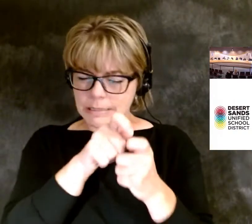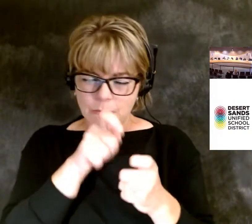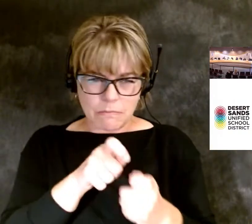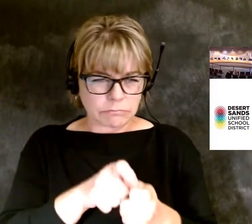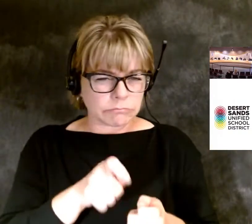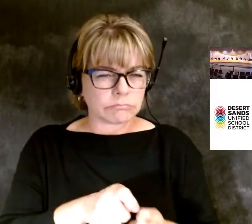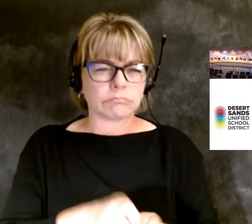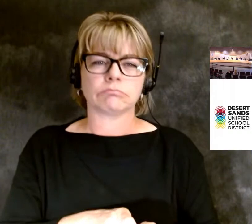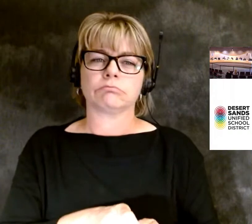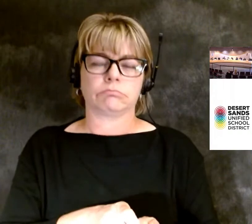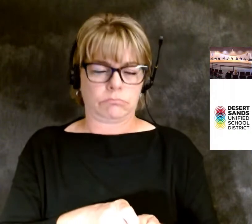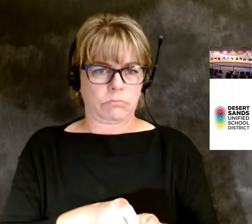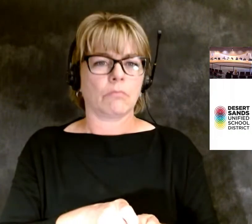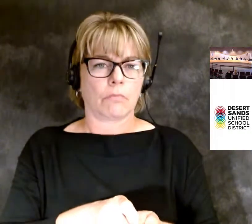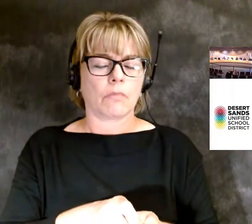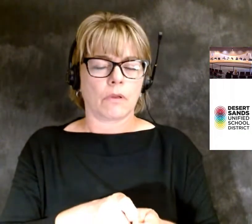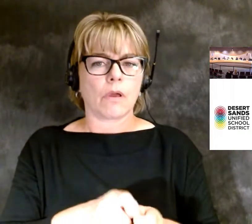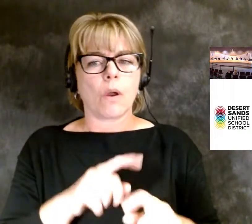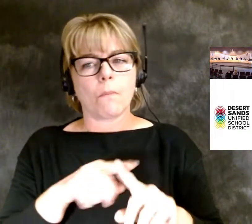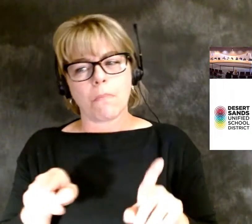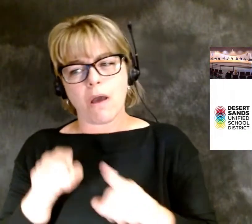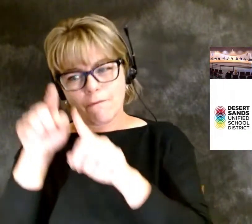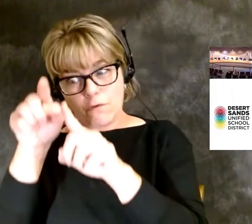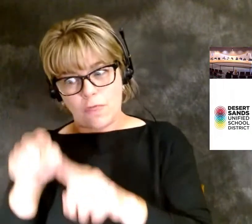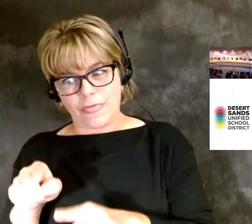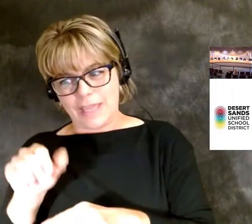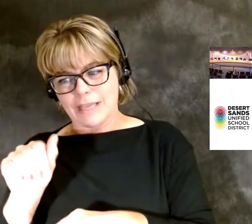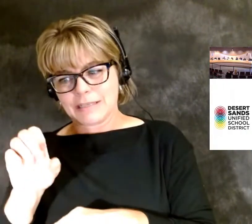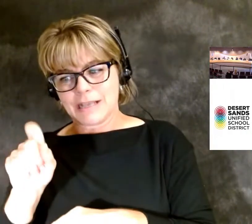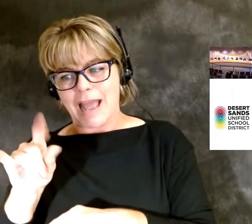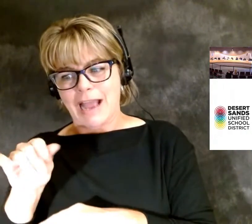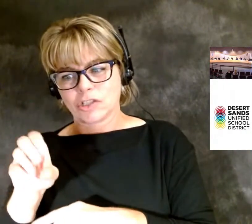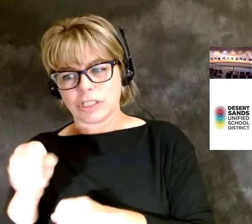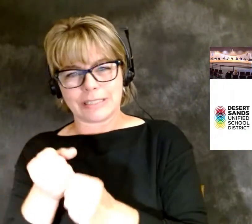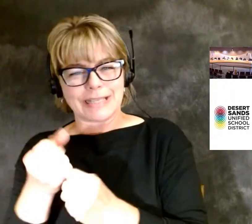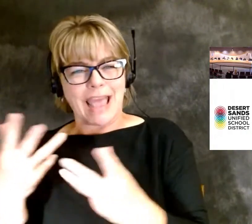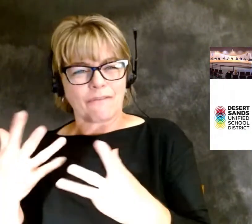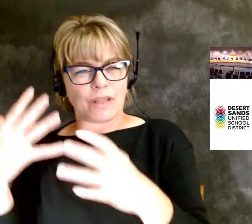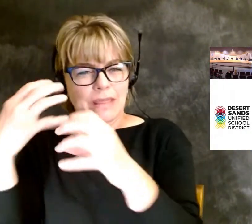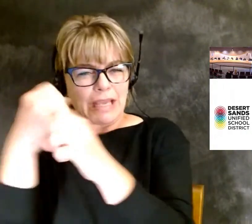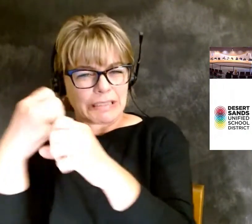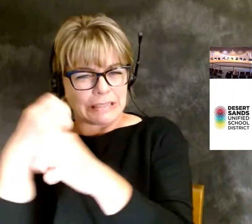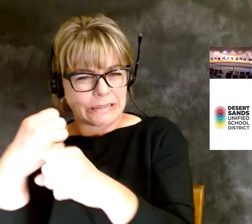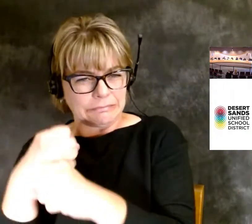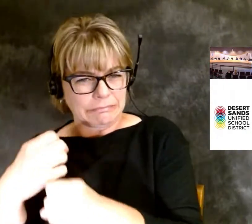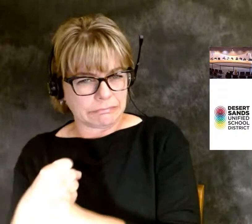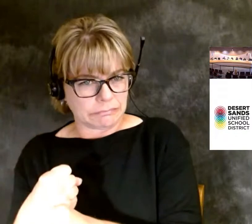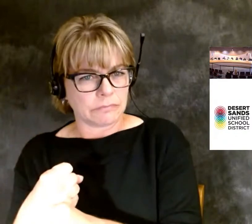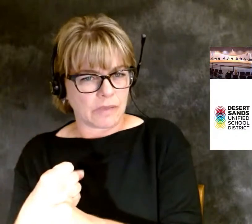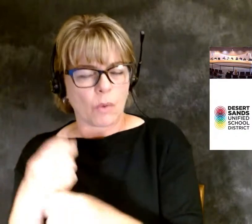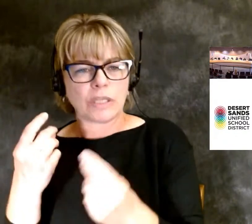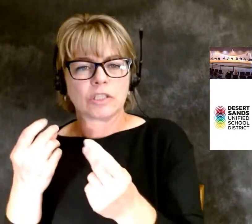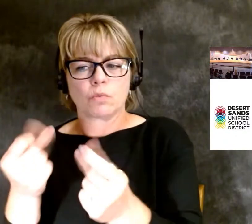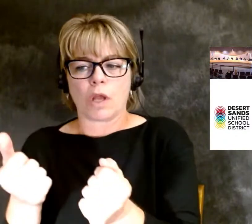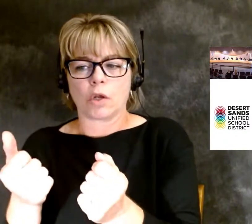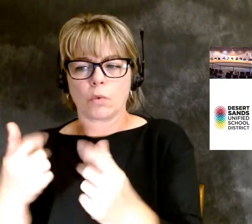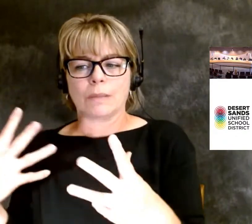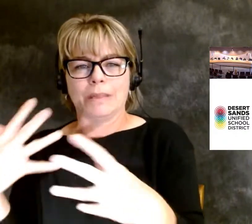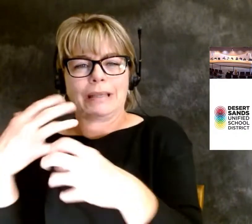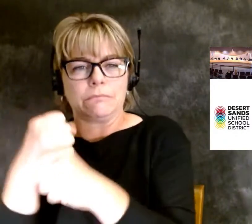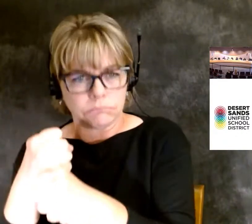It's just in these actions, they're just succinct and just kind of quickly capture the overall